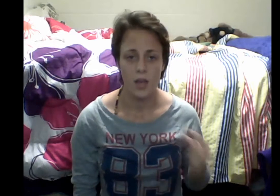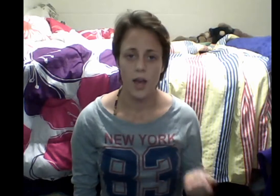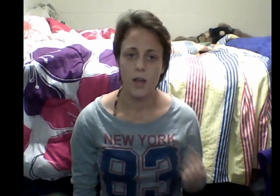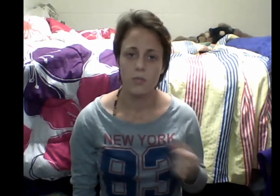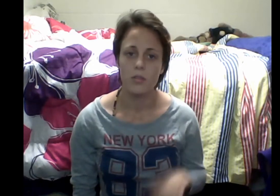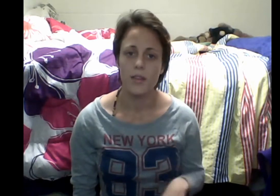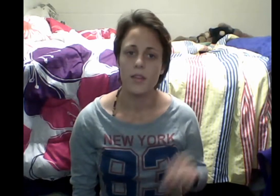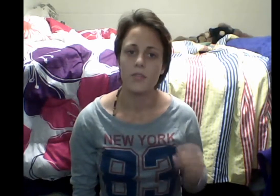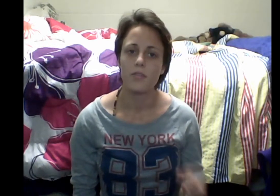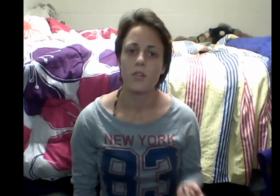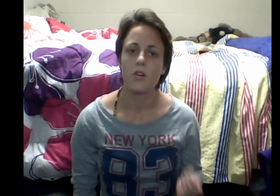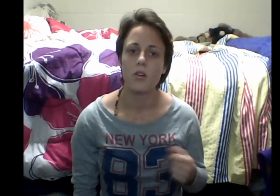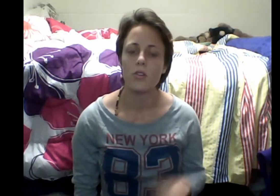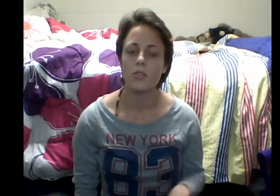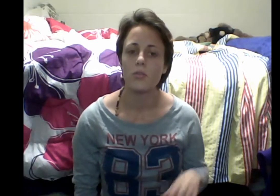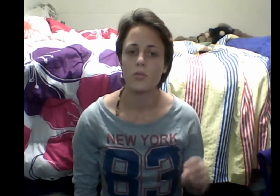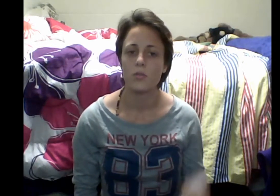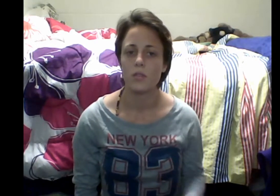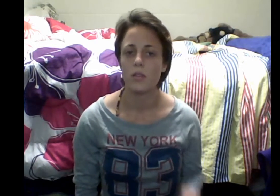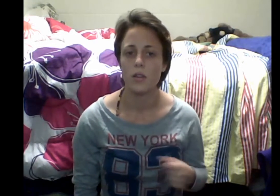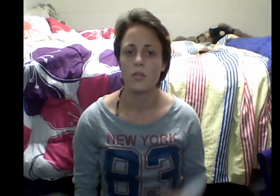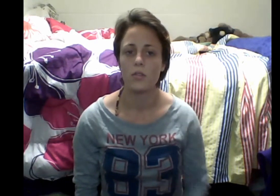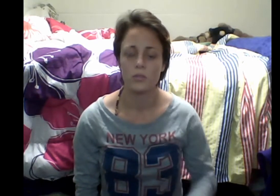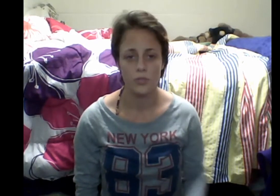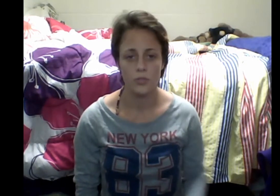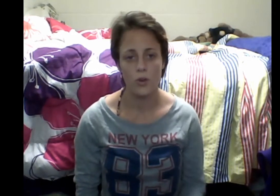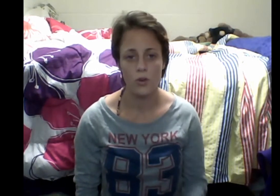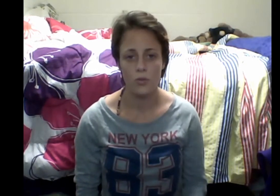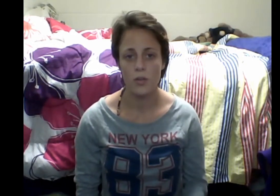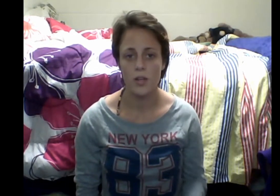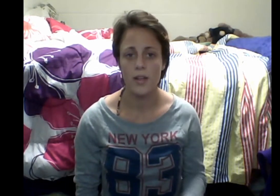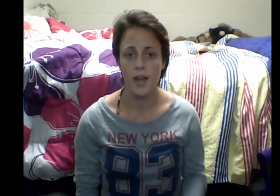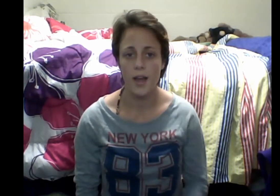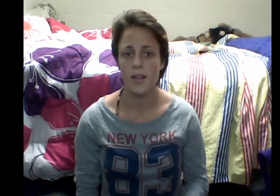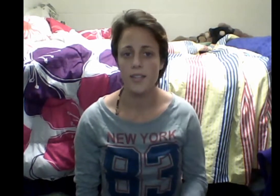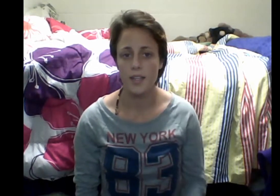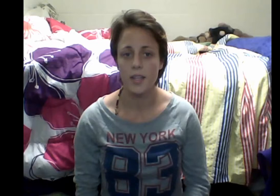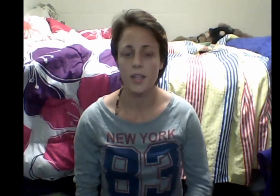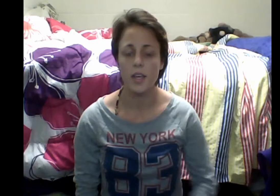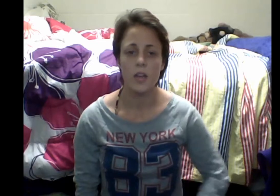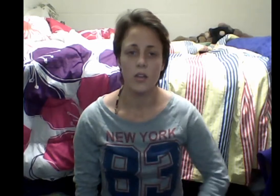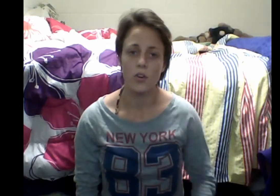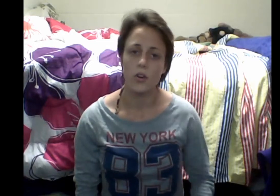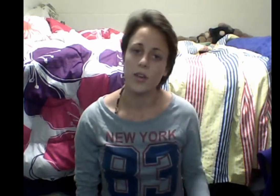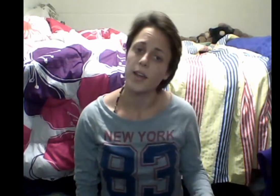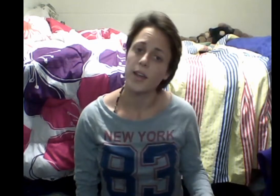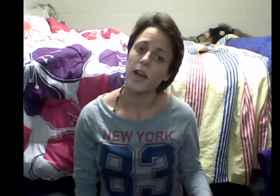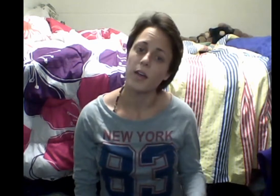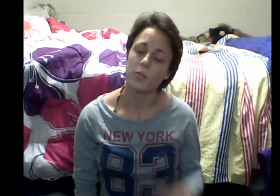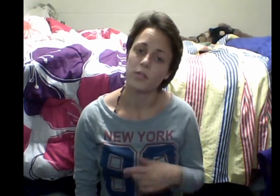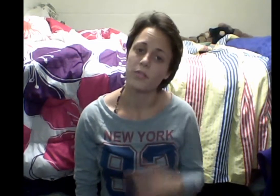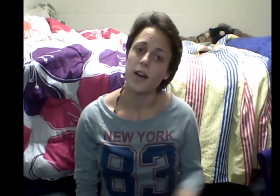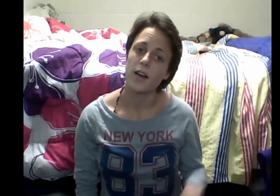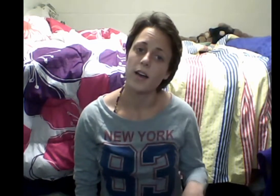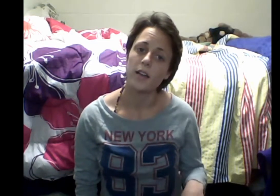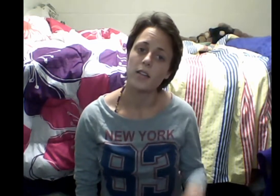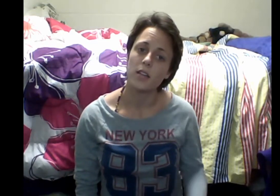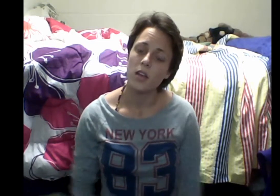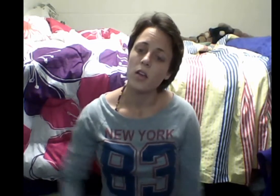I will live for you alone. You're the one I seek, knowing I will find